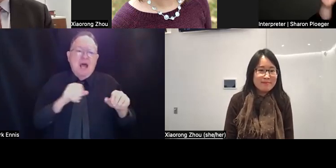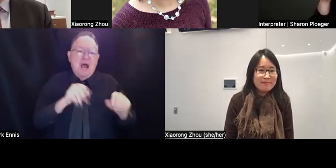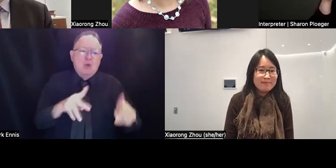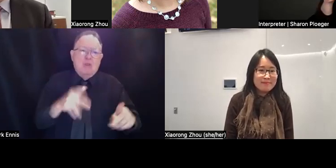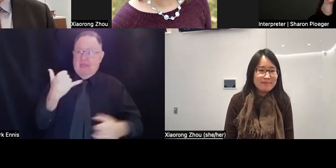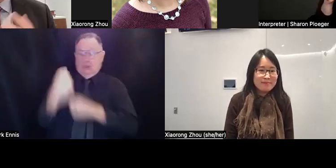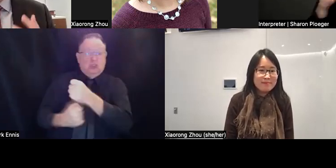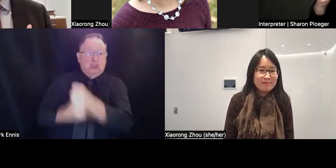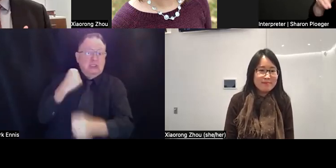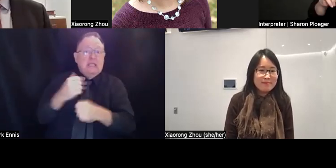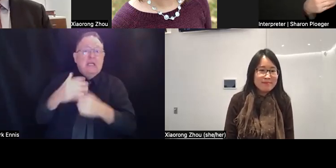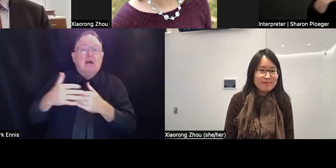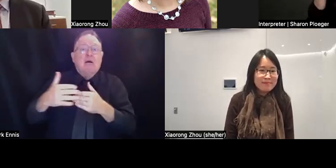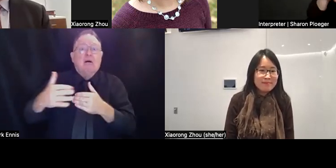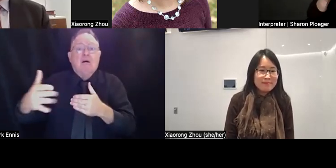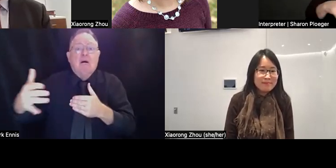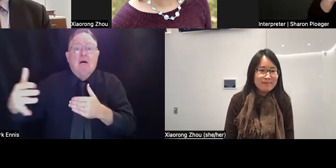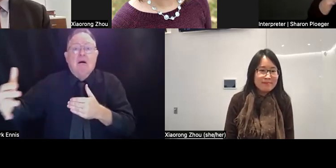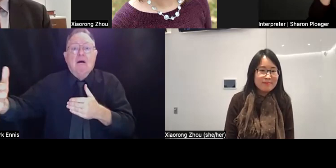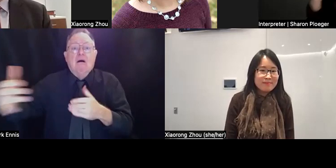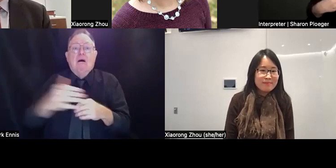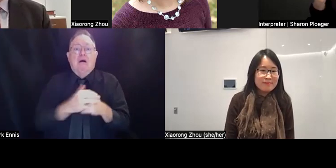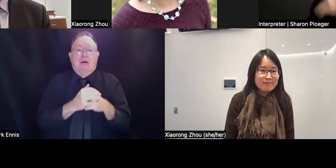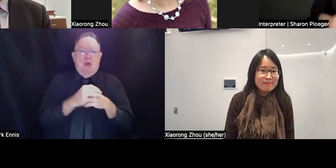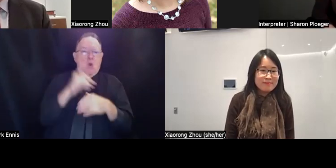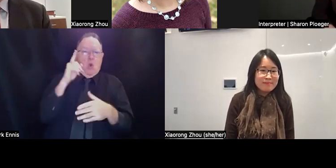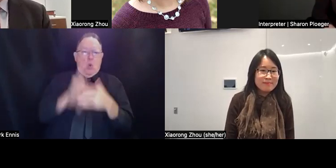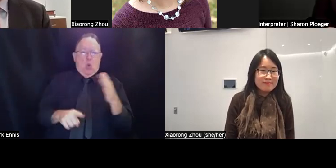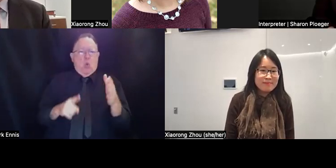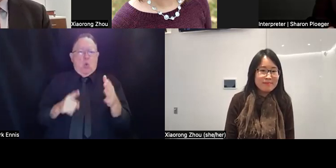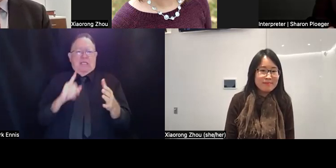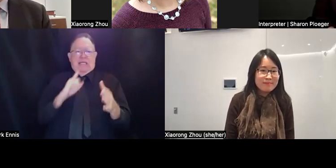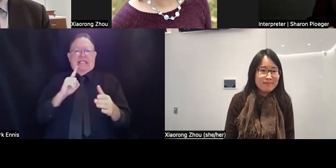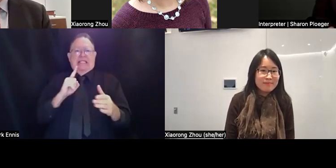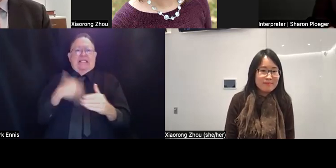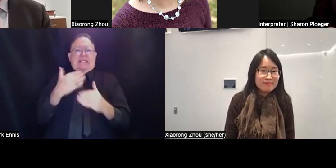year that's energizing to you? What's next?